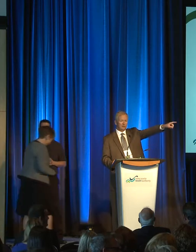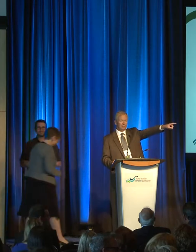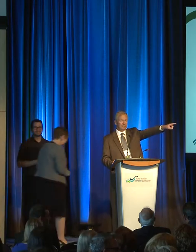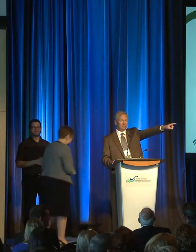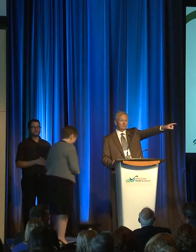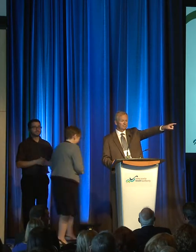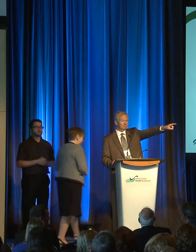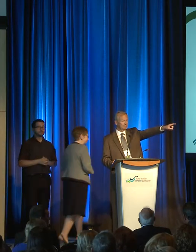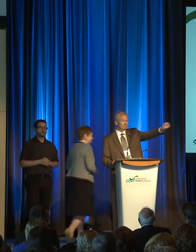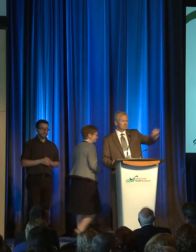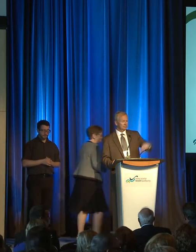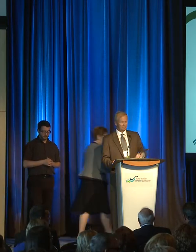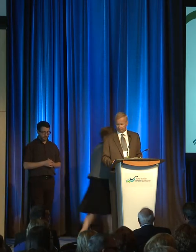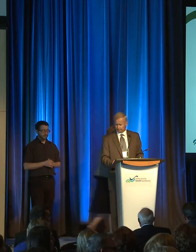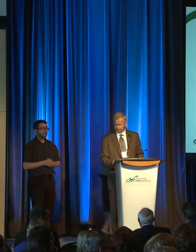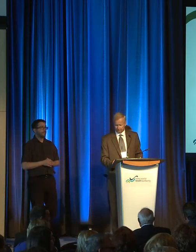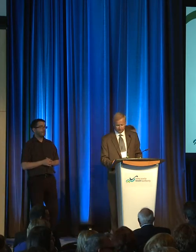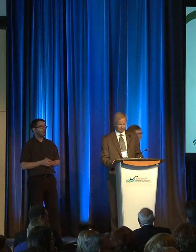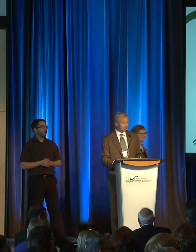There's one over here.